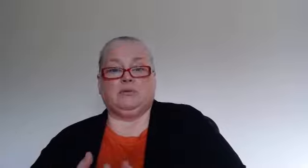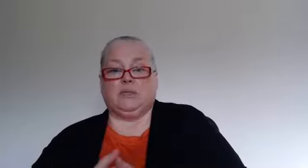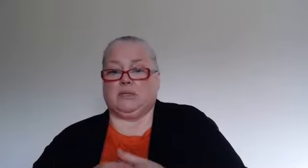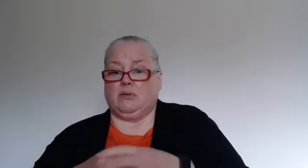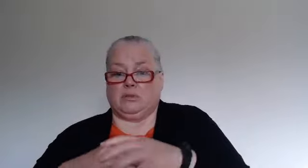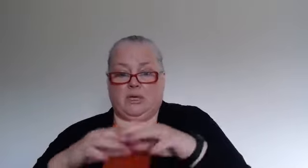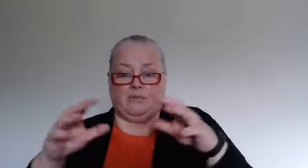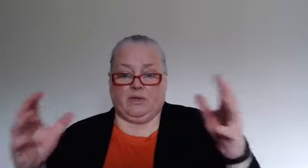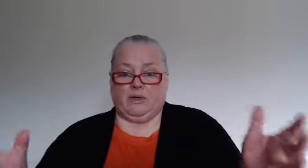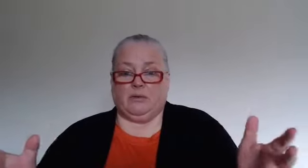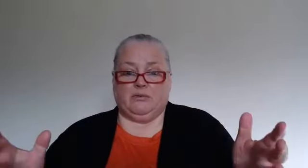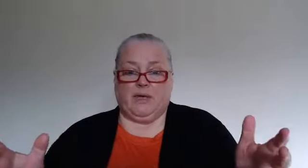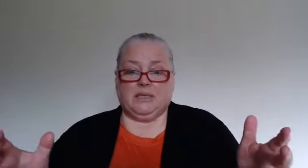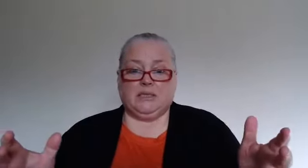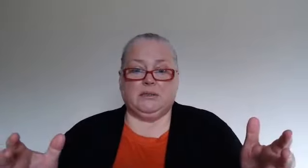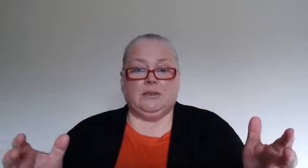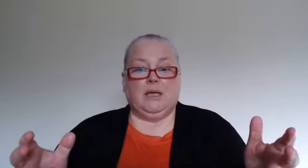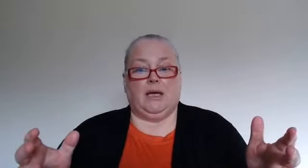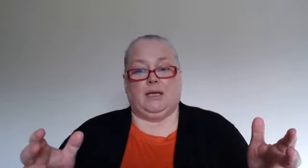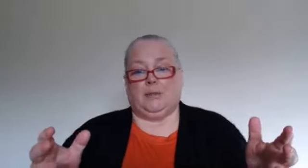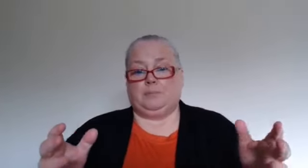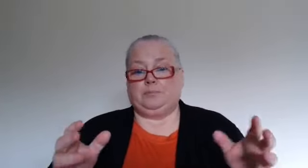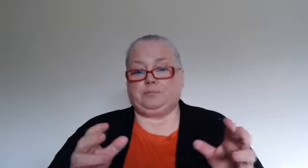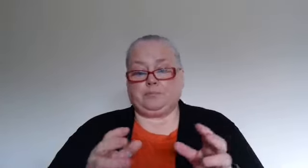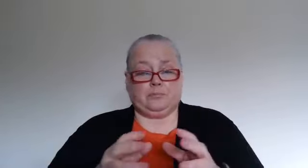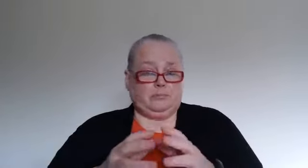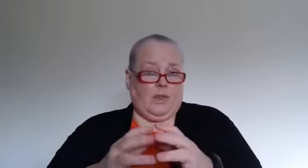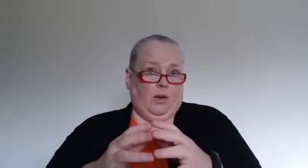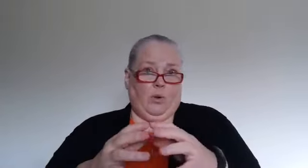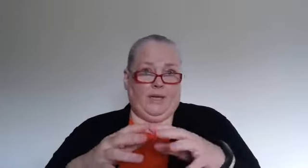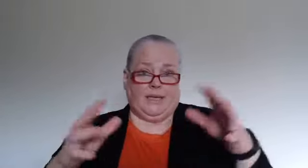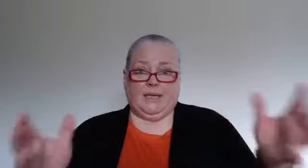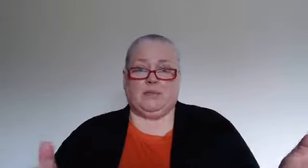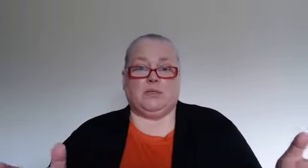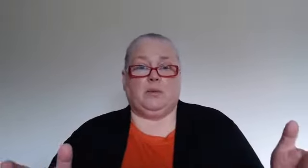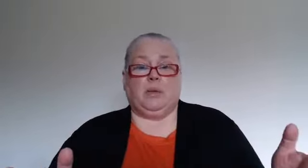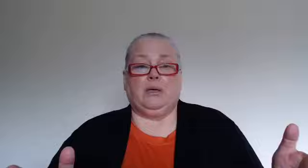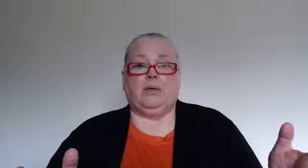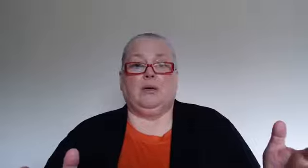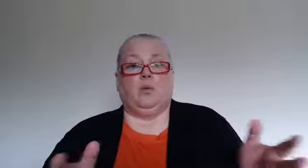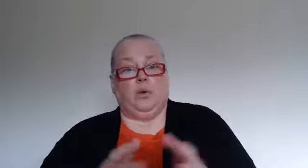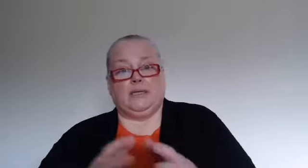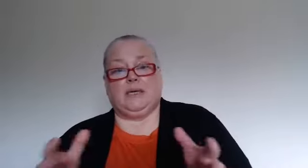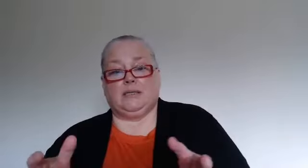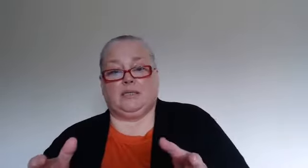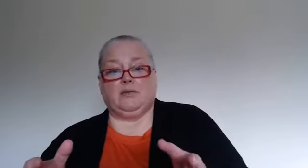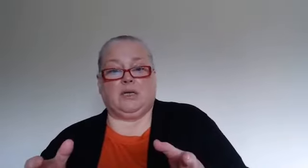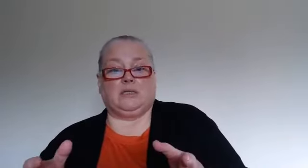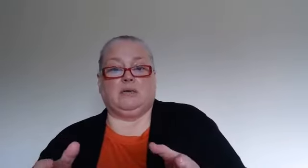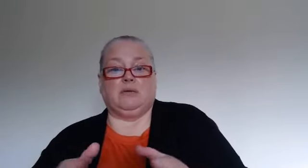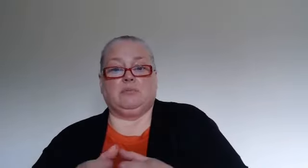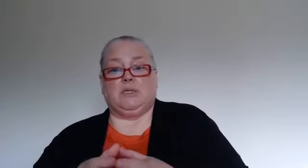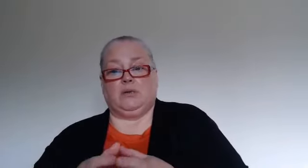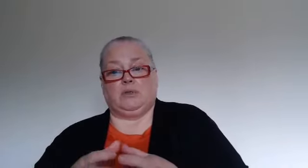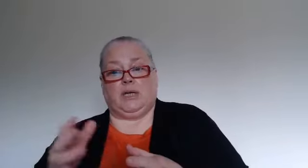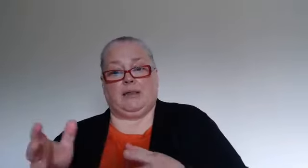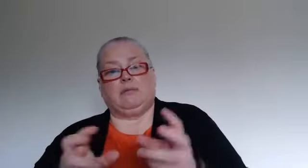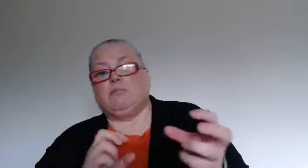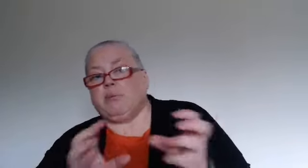it's going to have a knock-on effect. When the kids are sleeping, we tend to use that time, to get bits